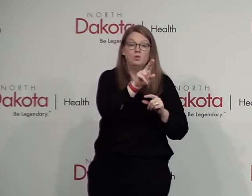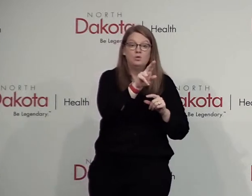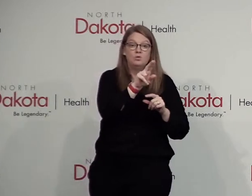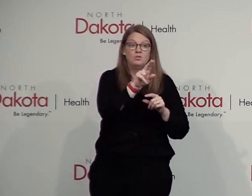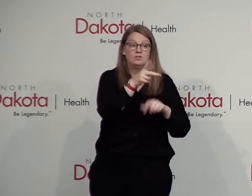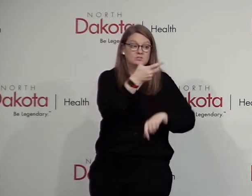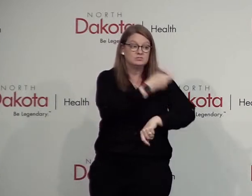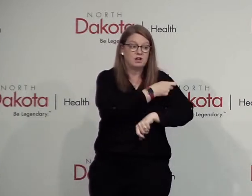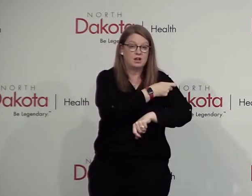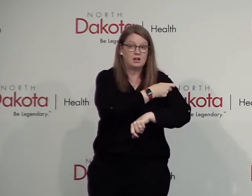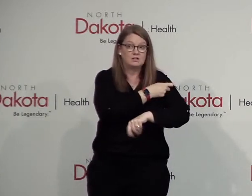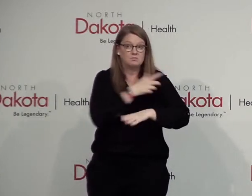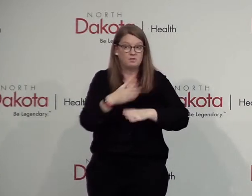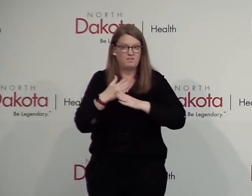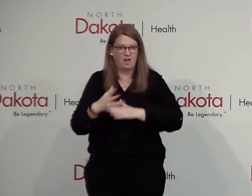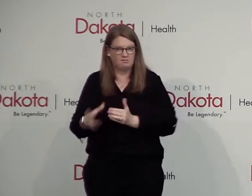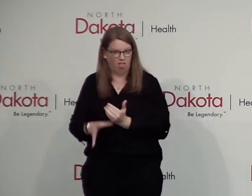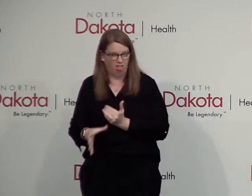gastrointestinal illnesses.